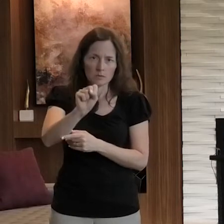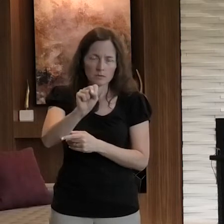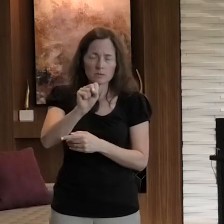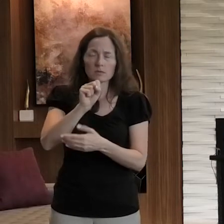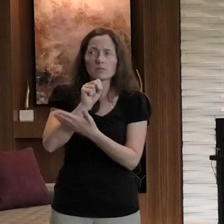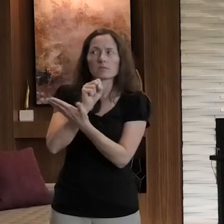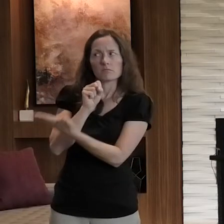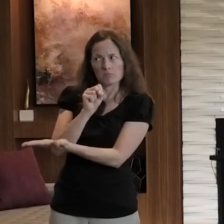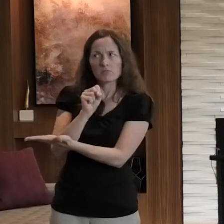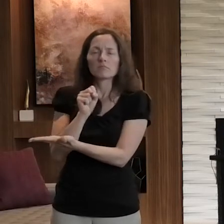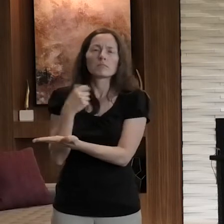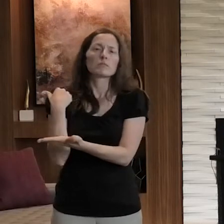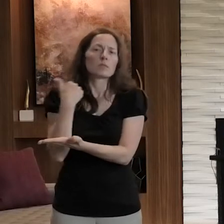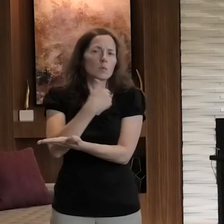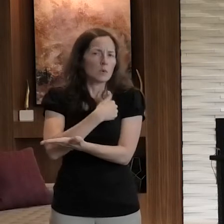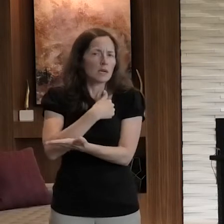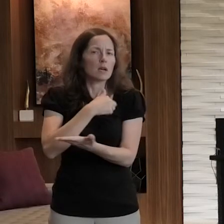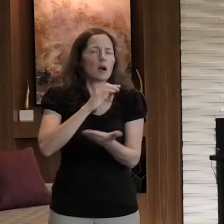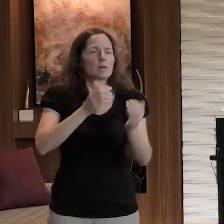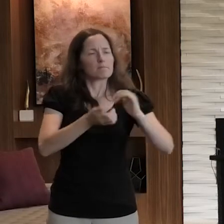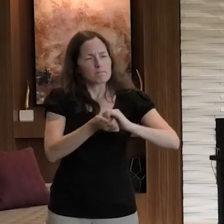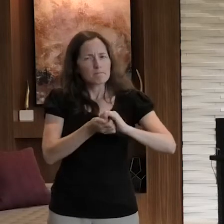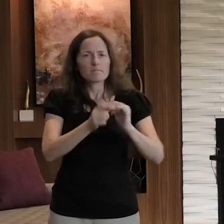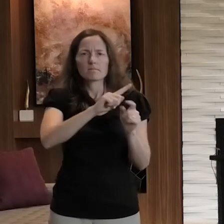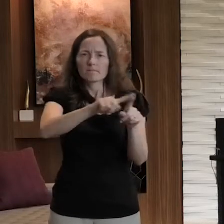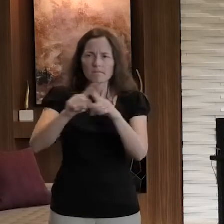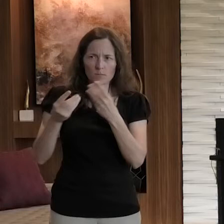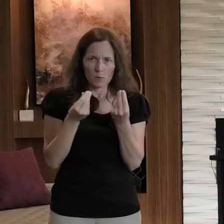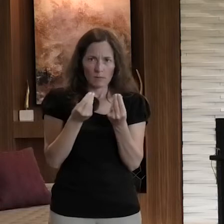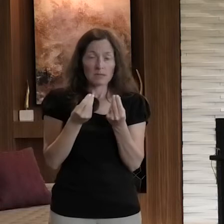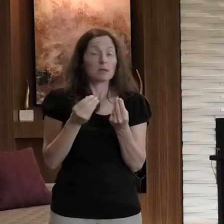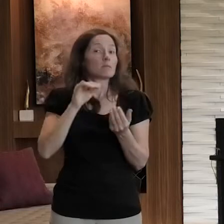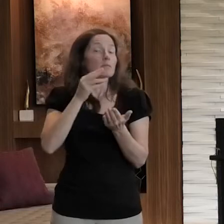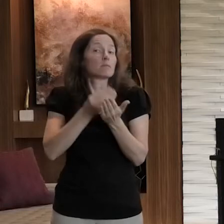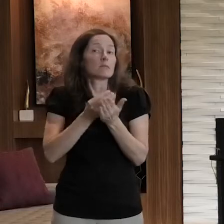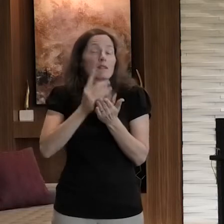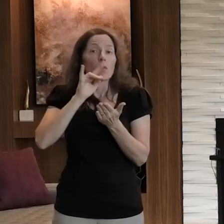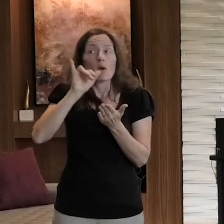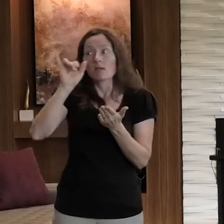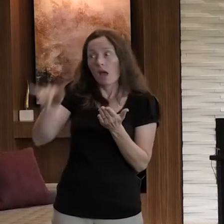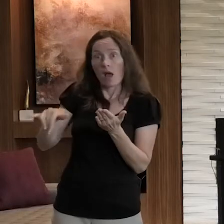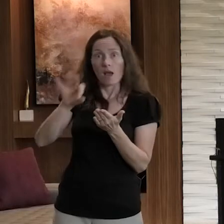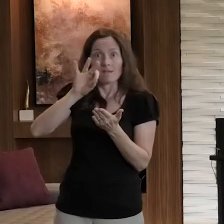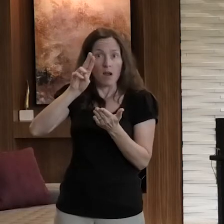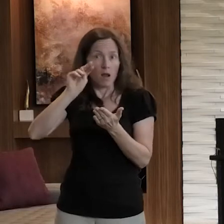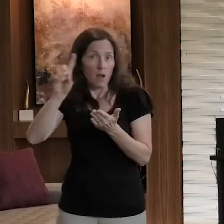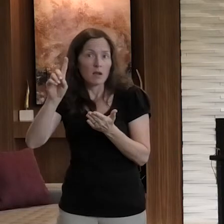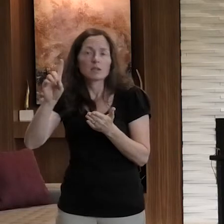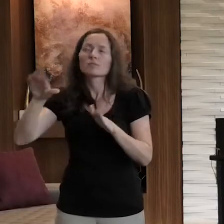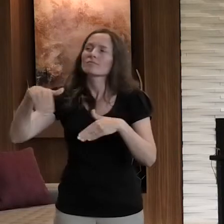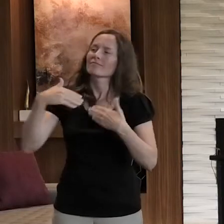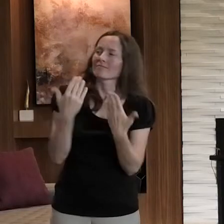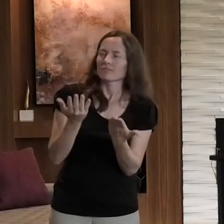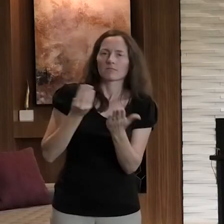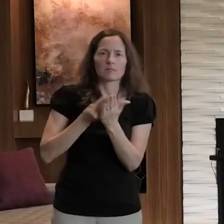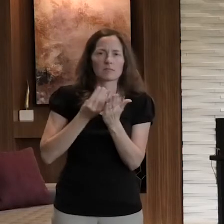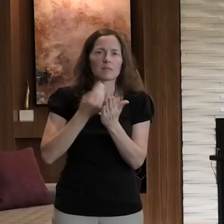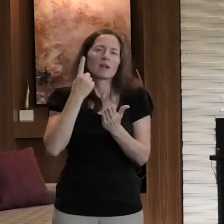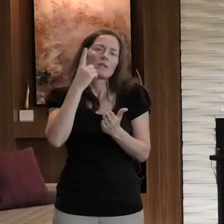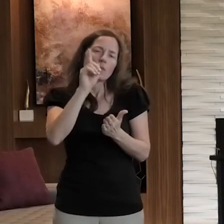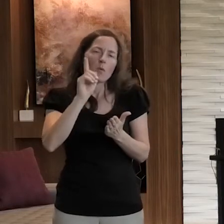It is this fund, it's the money in this fund that provides the funding for the Live Where You Work rental